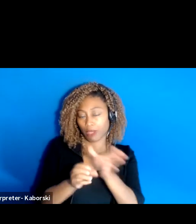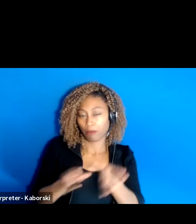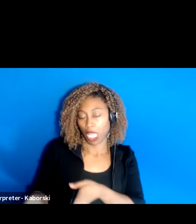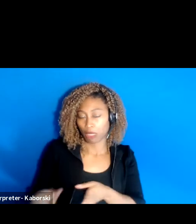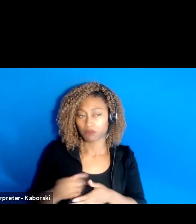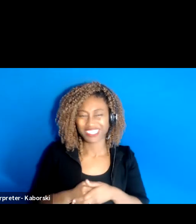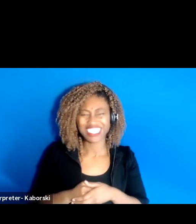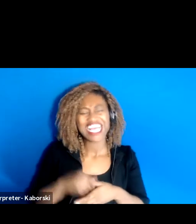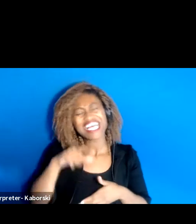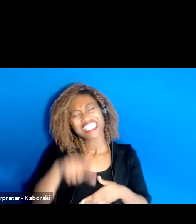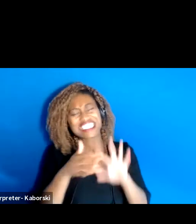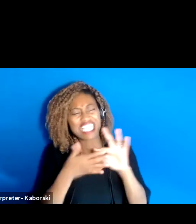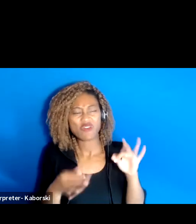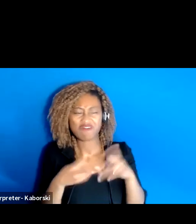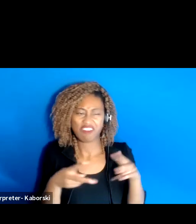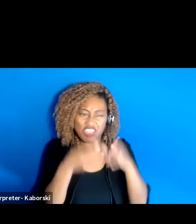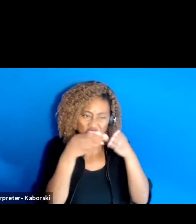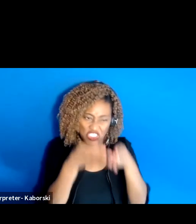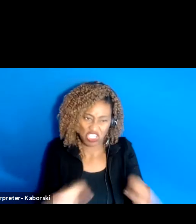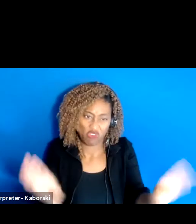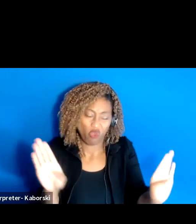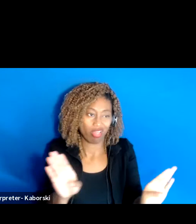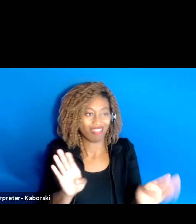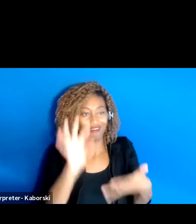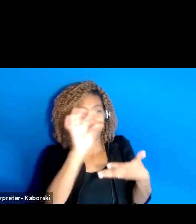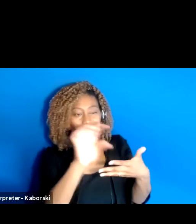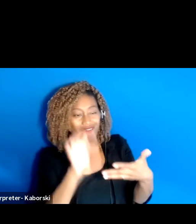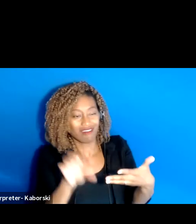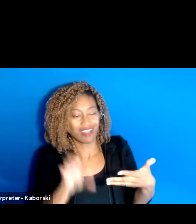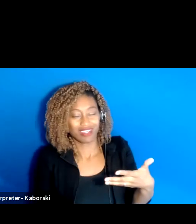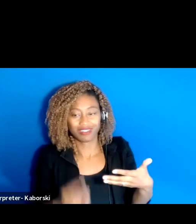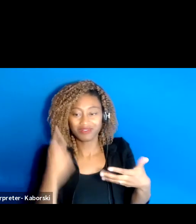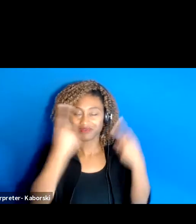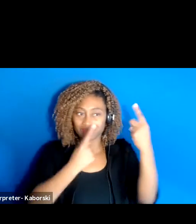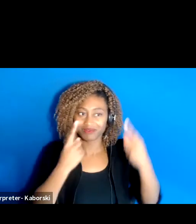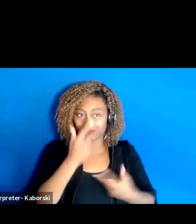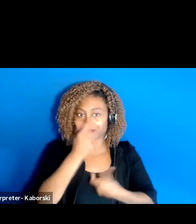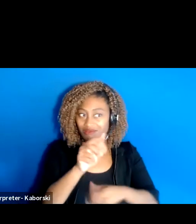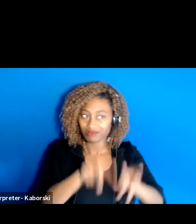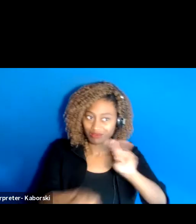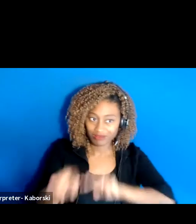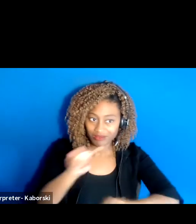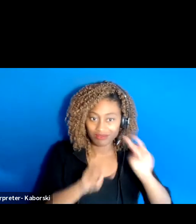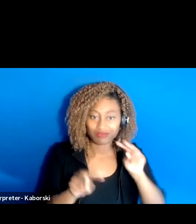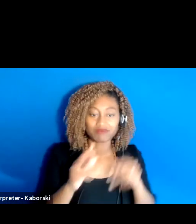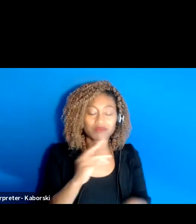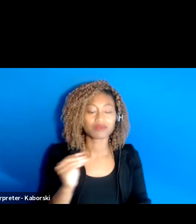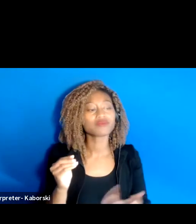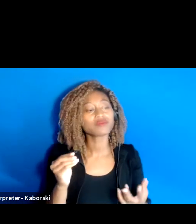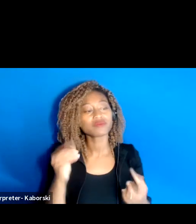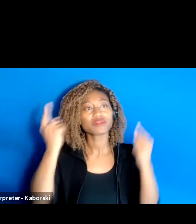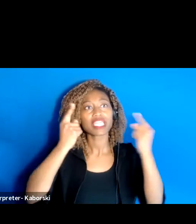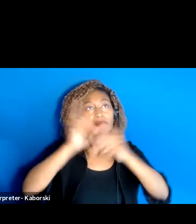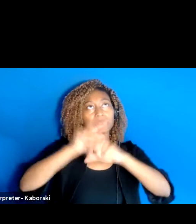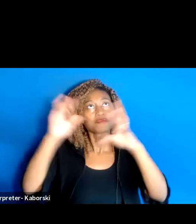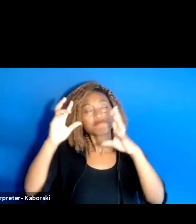broad language that I think it's interesting to look at, and to look at it in the context